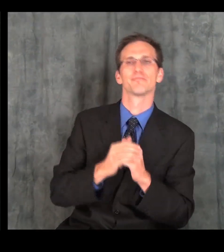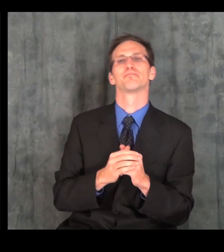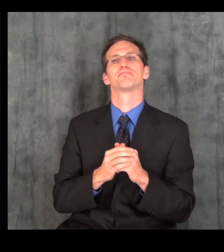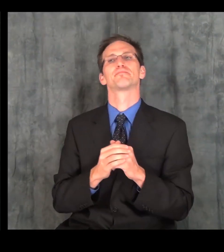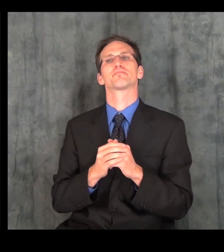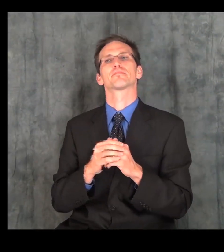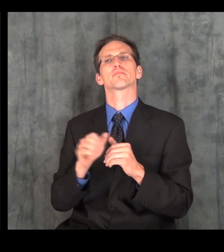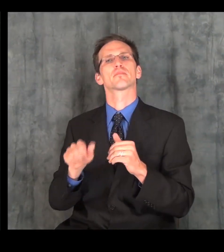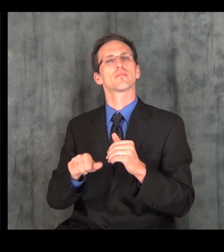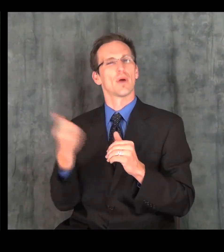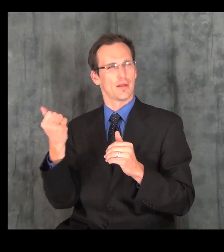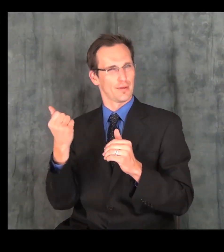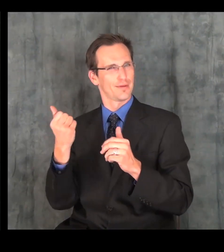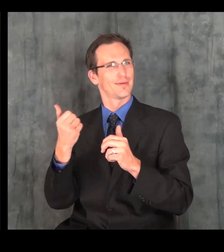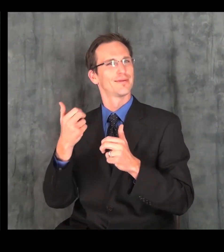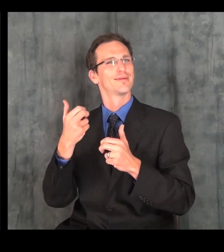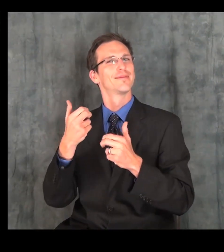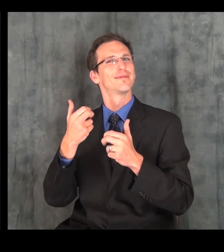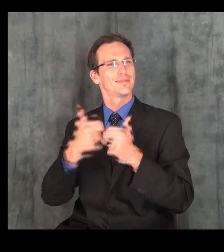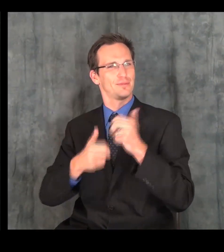up was that the